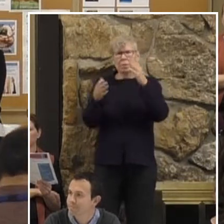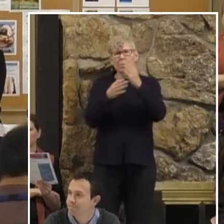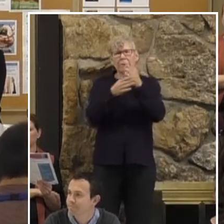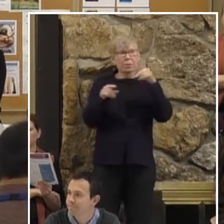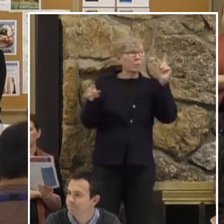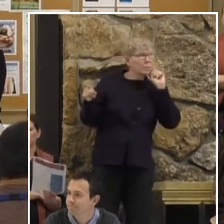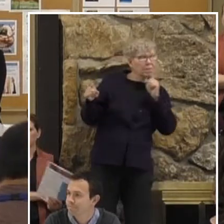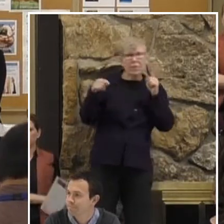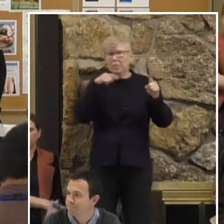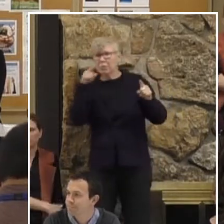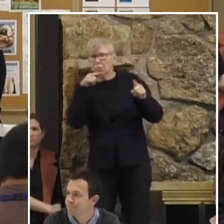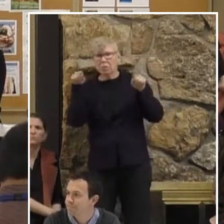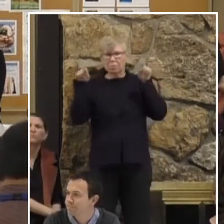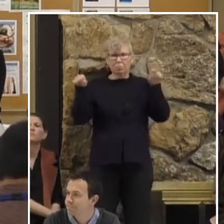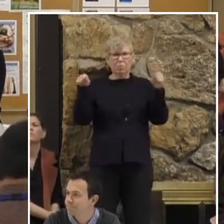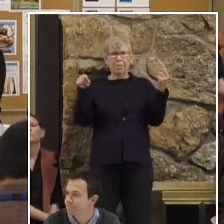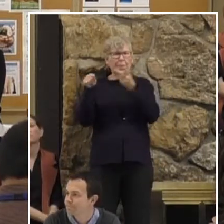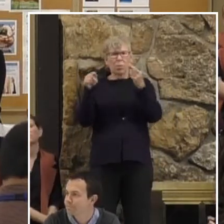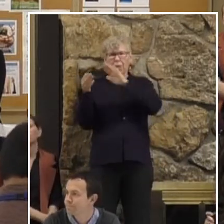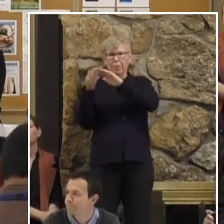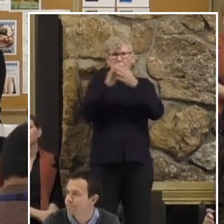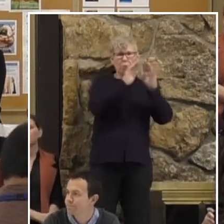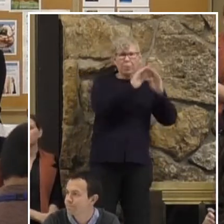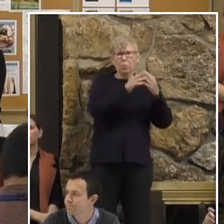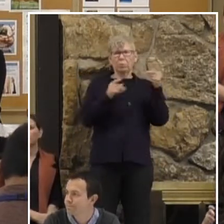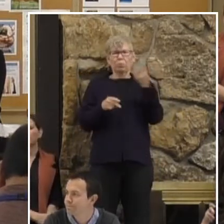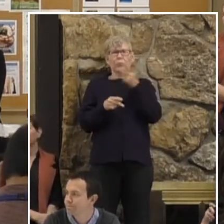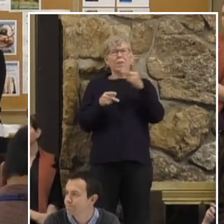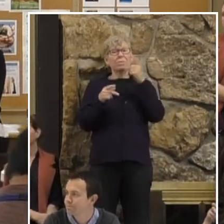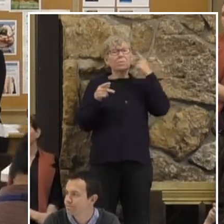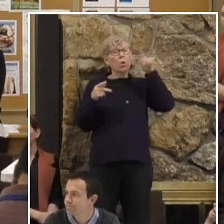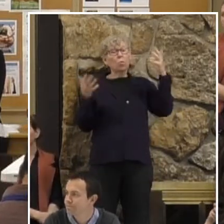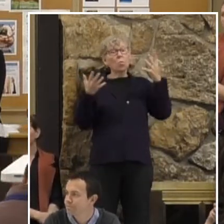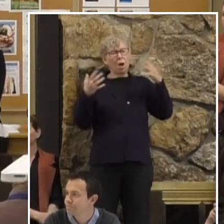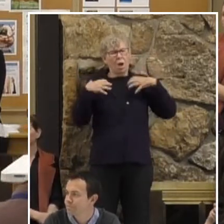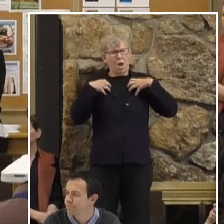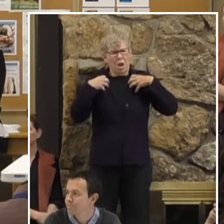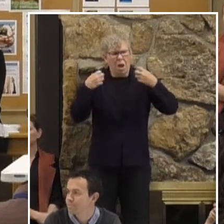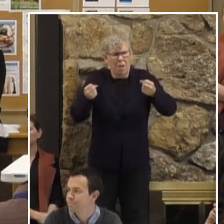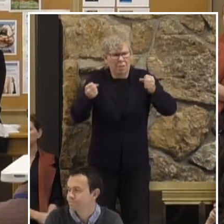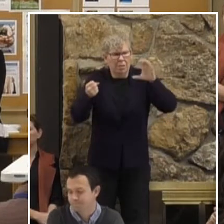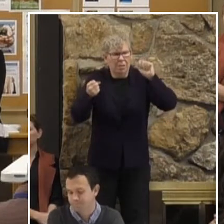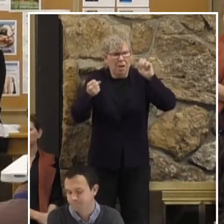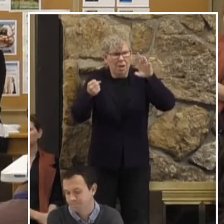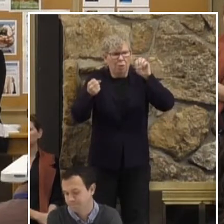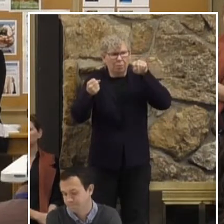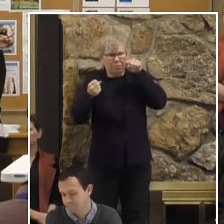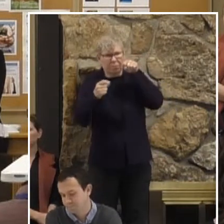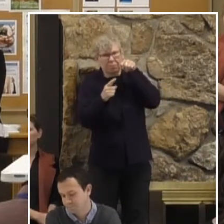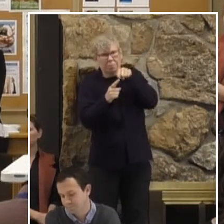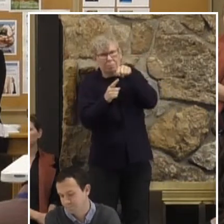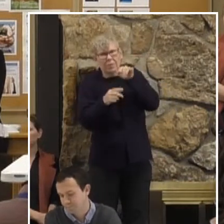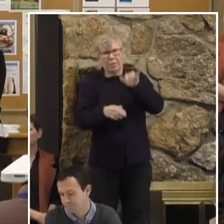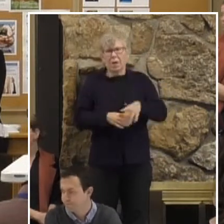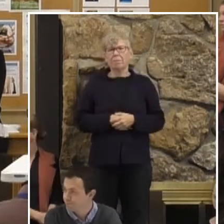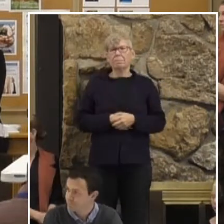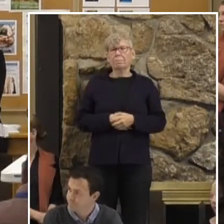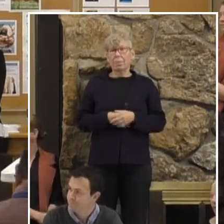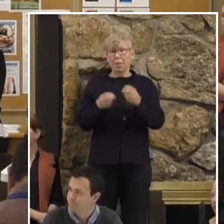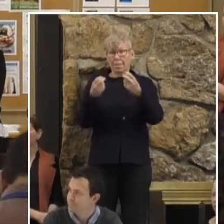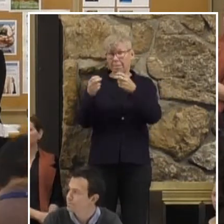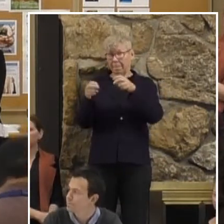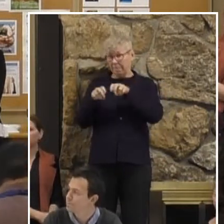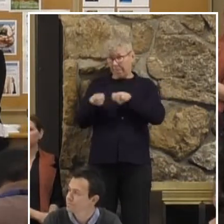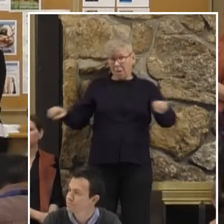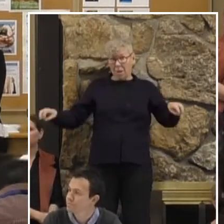healthcare. After this panel, you'll get an explanation of what is in your toolkit. And those